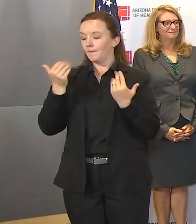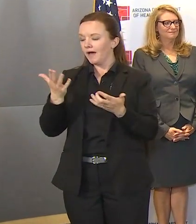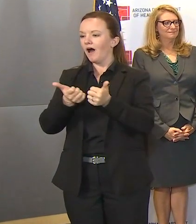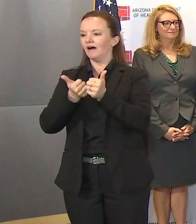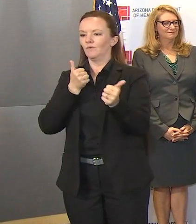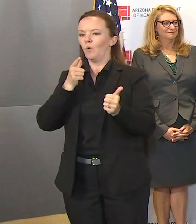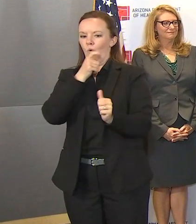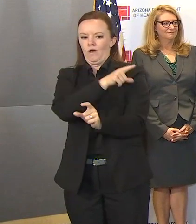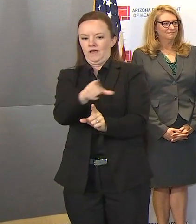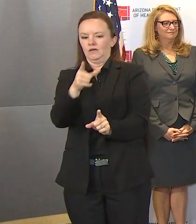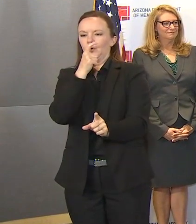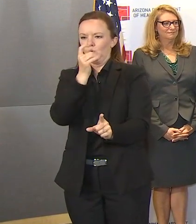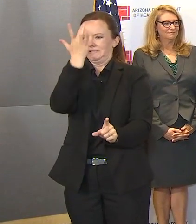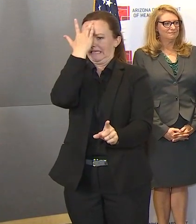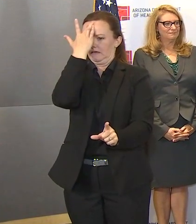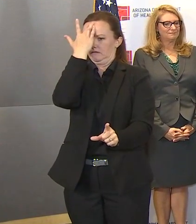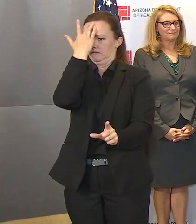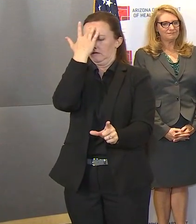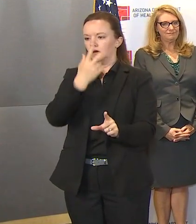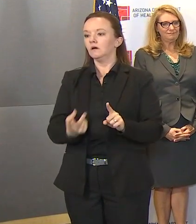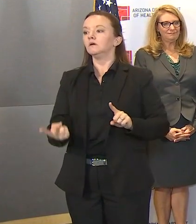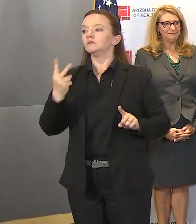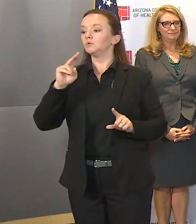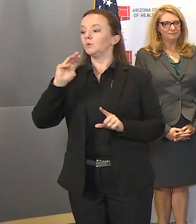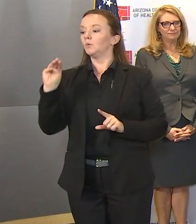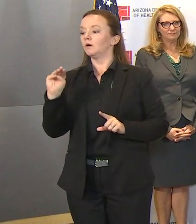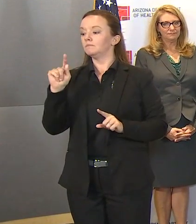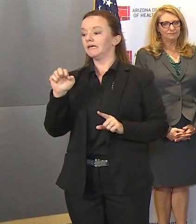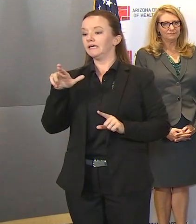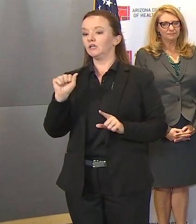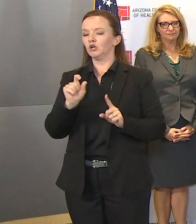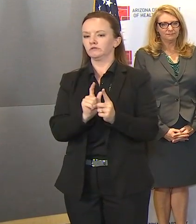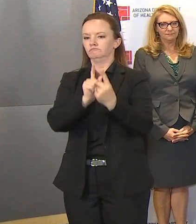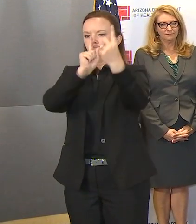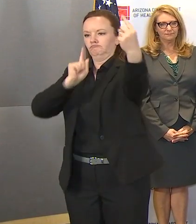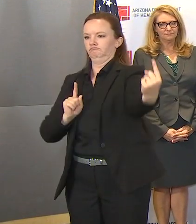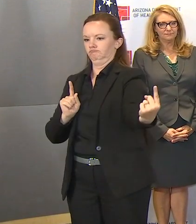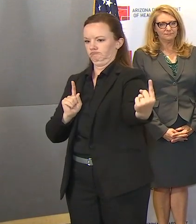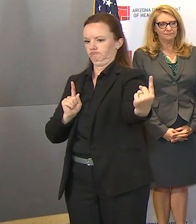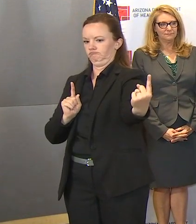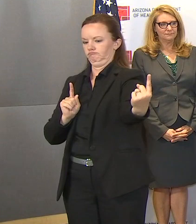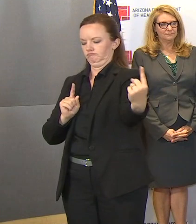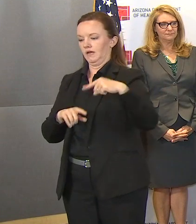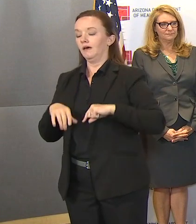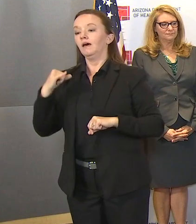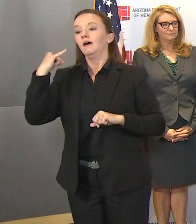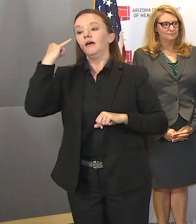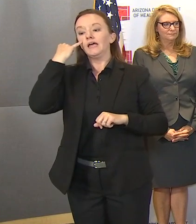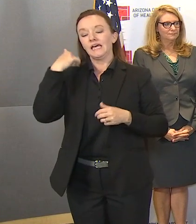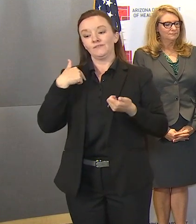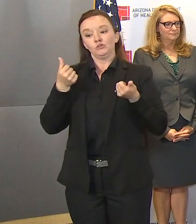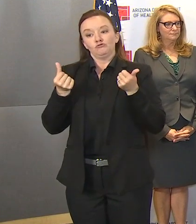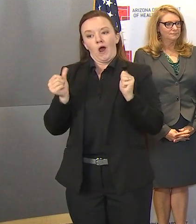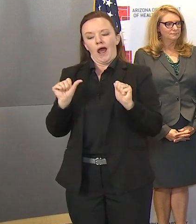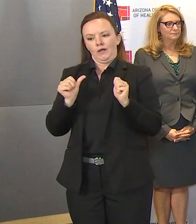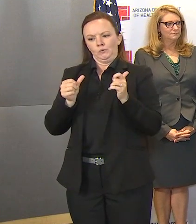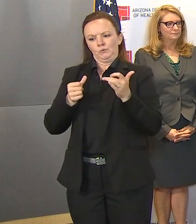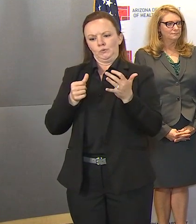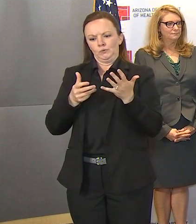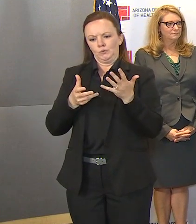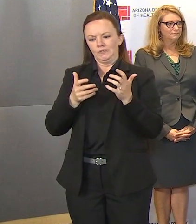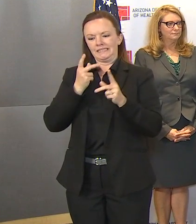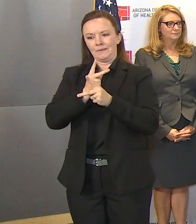people who are sick, and you want to stay about 2 meters away from that individual. But if you are trying to social distance,